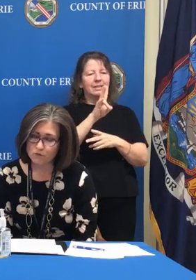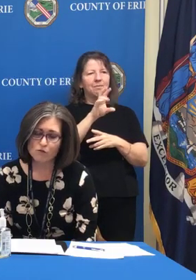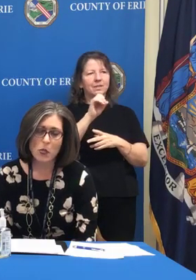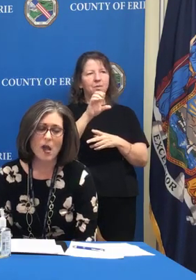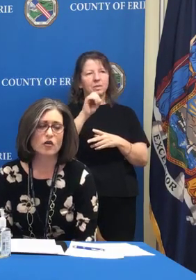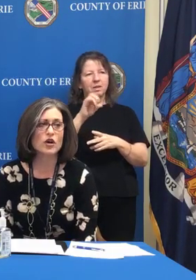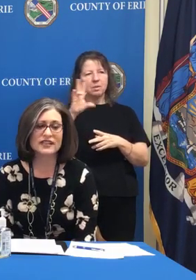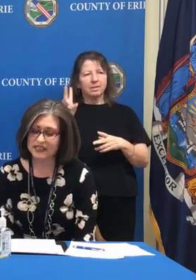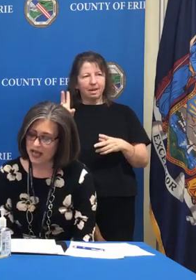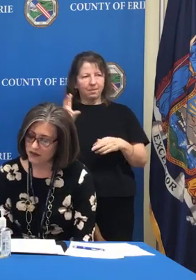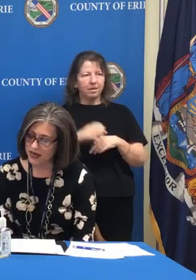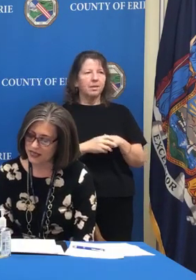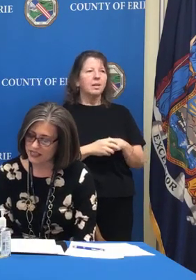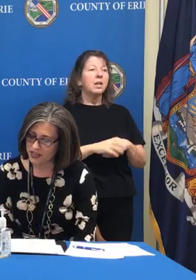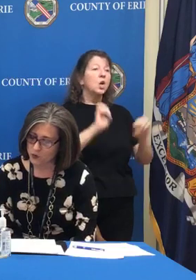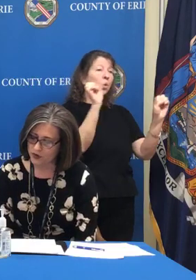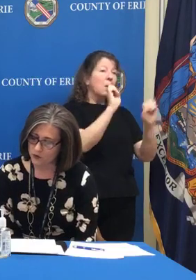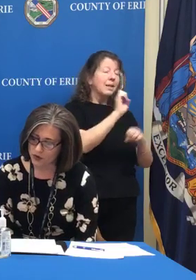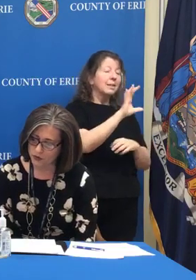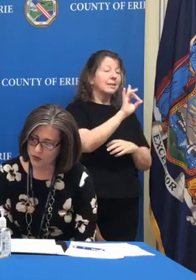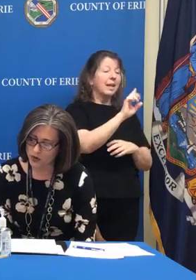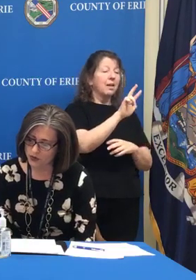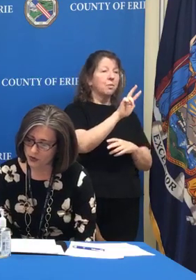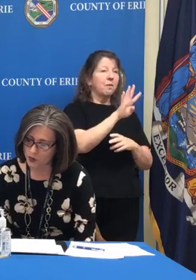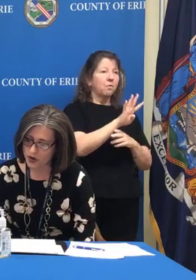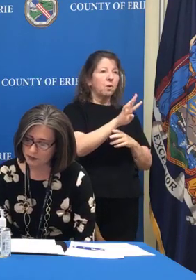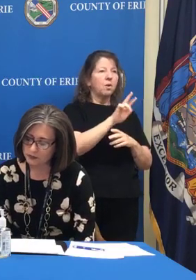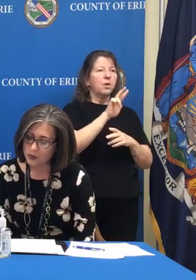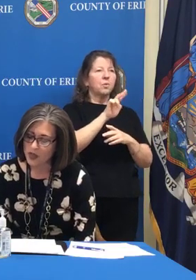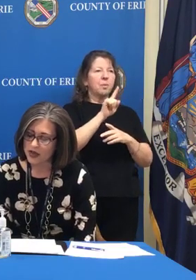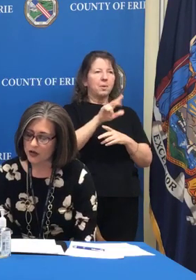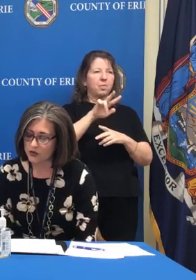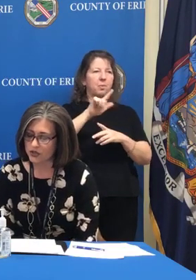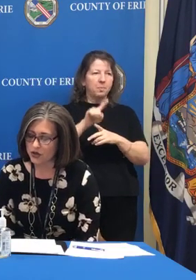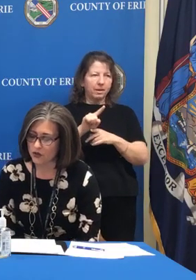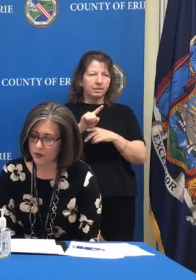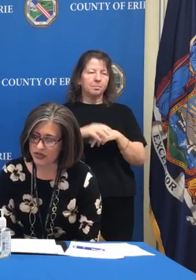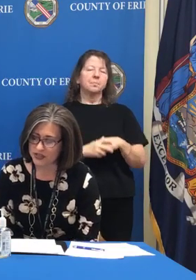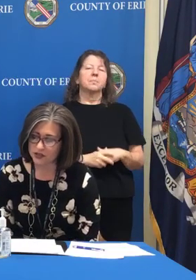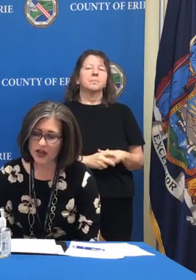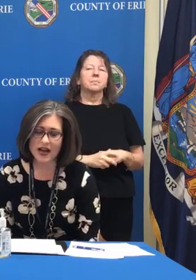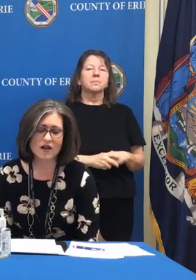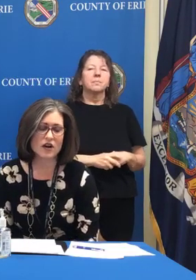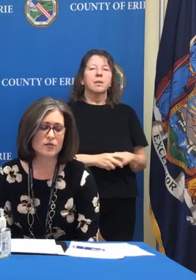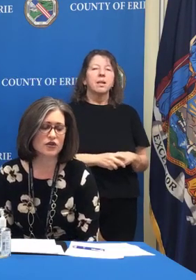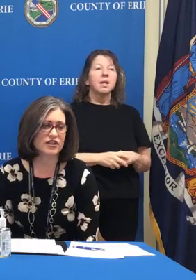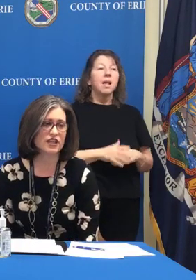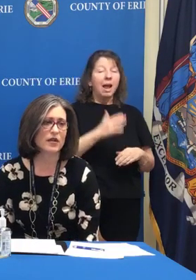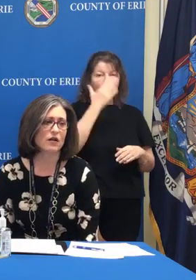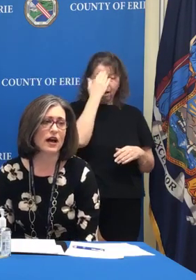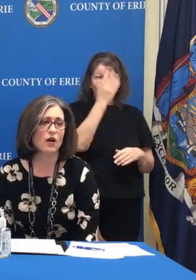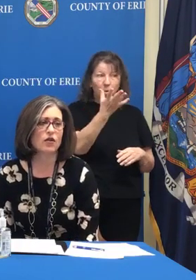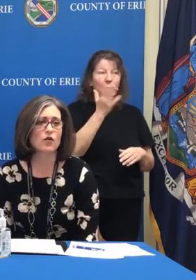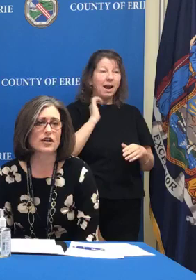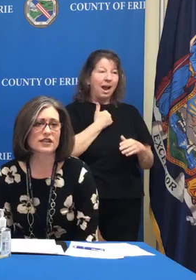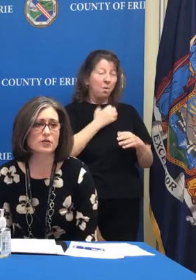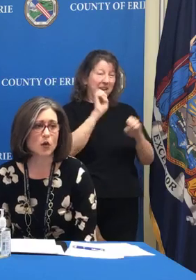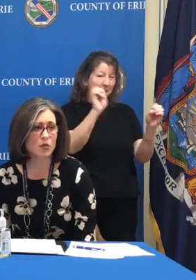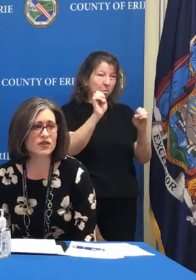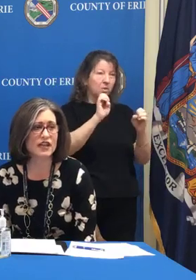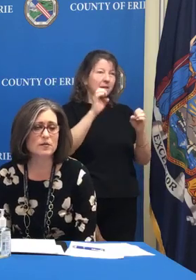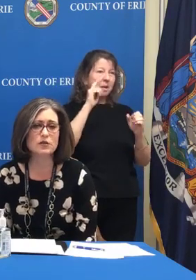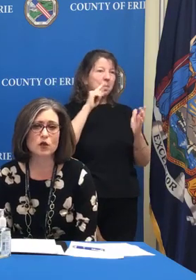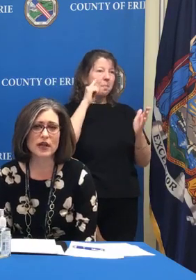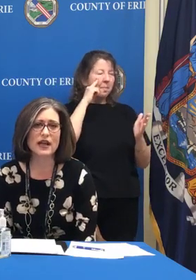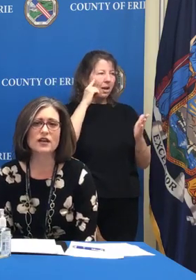831-7007. Our crisis hotline is 834-3131. And also to know that we still have our emergency mental health crisis